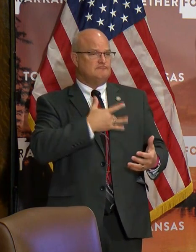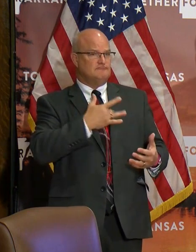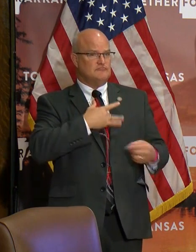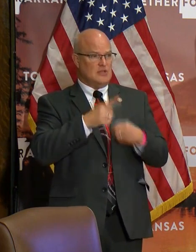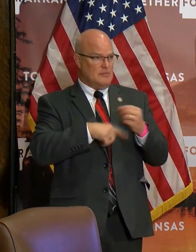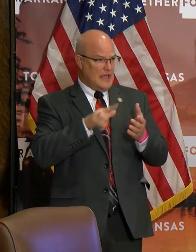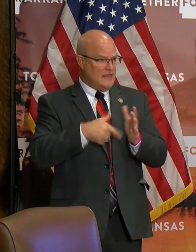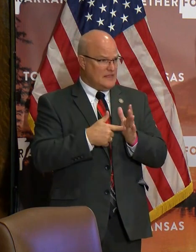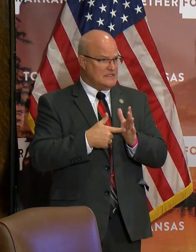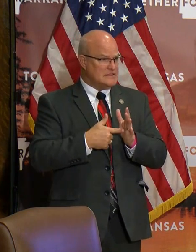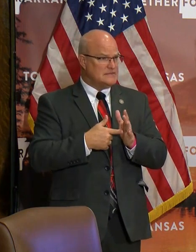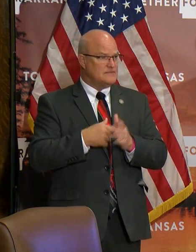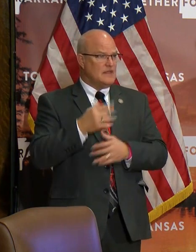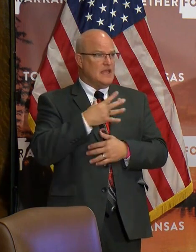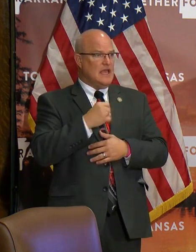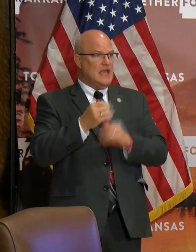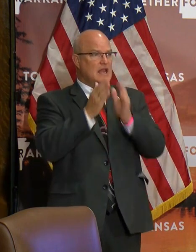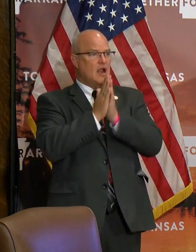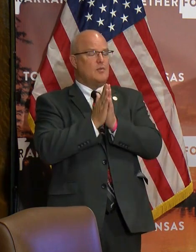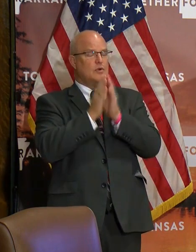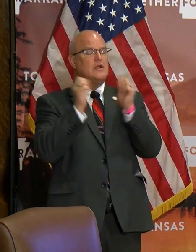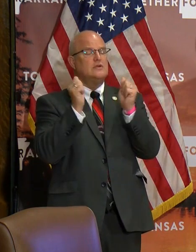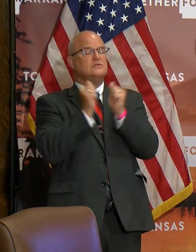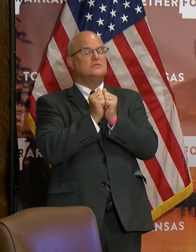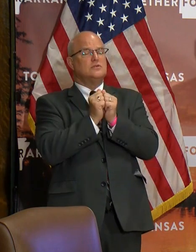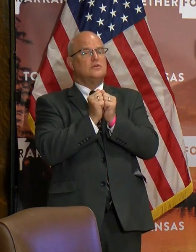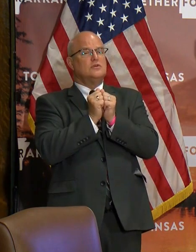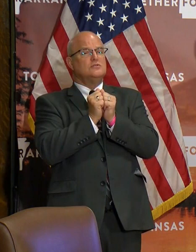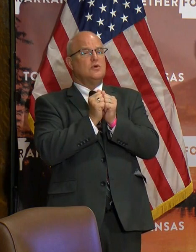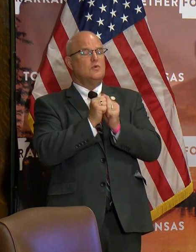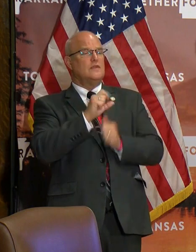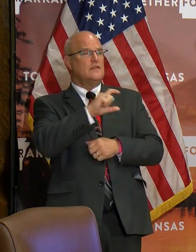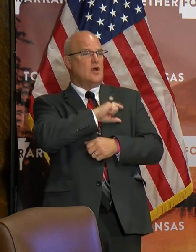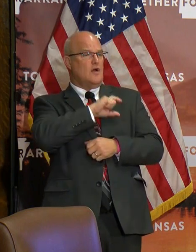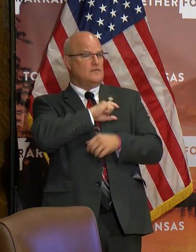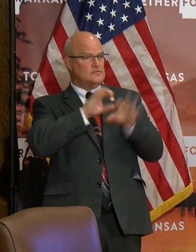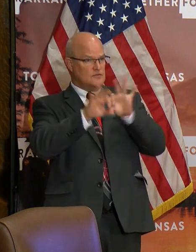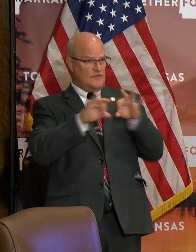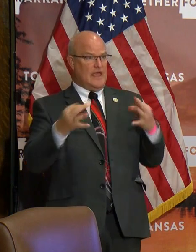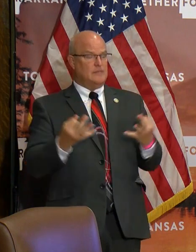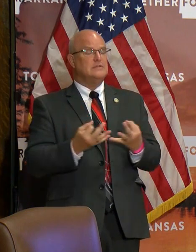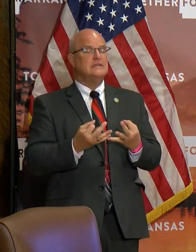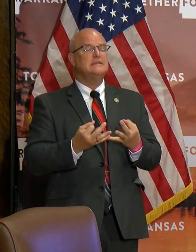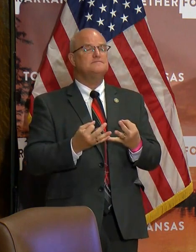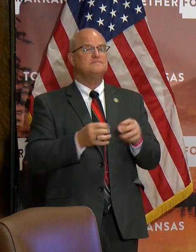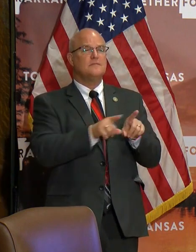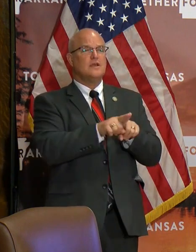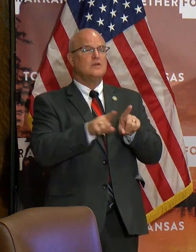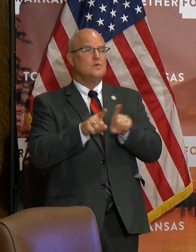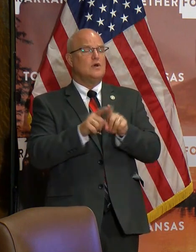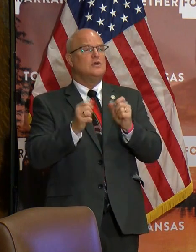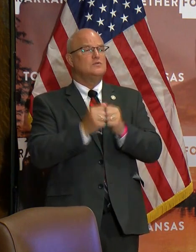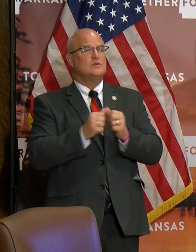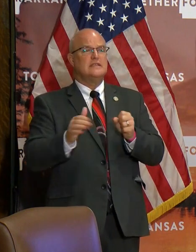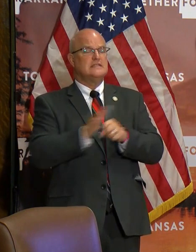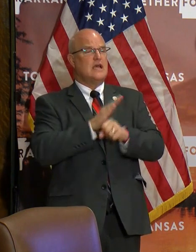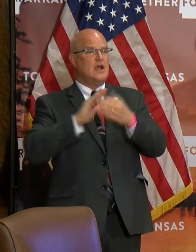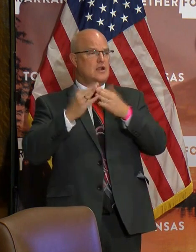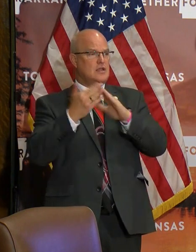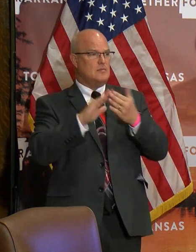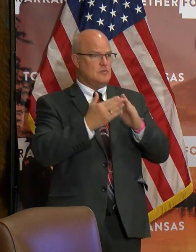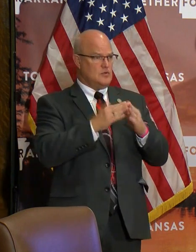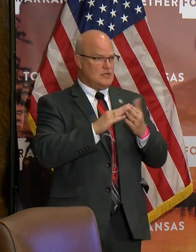over this, and our prayers are with the officer's family as well as with the entire